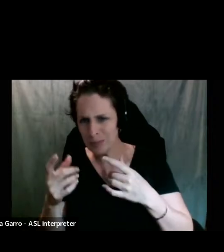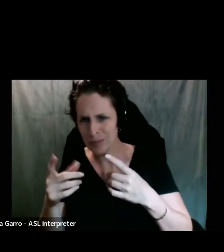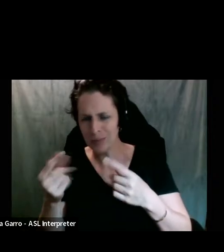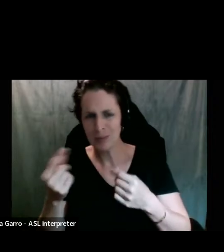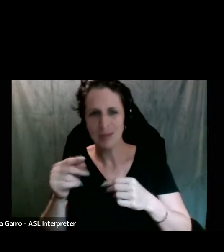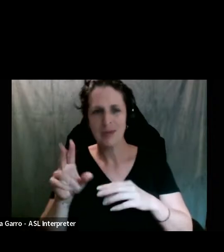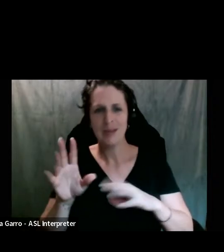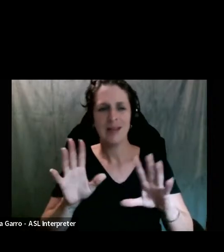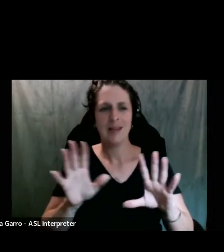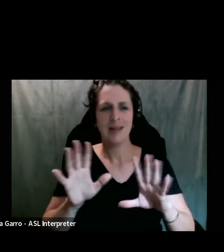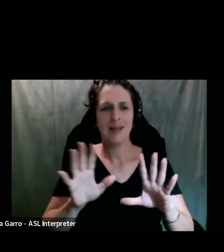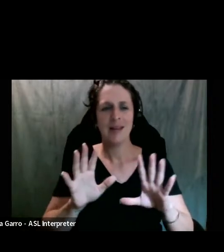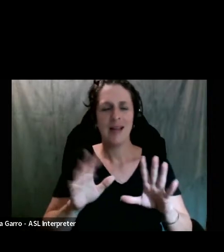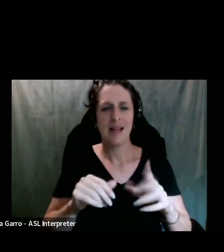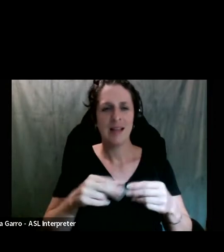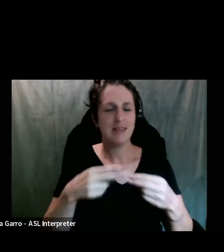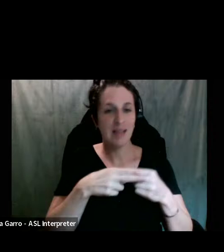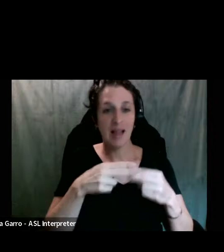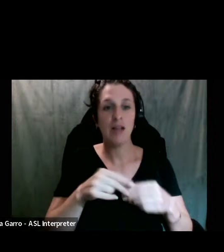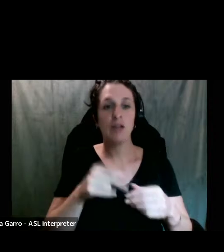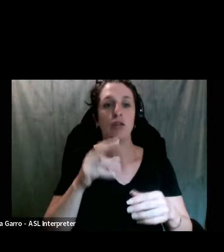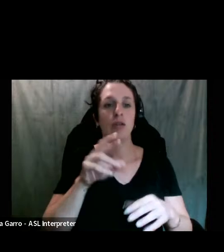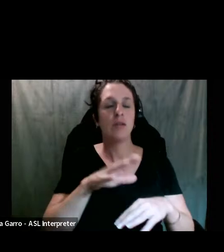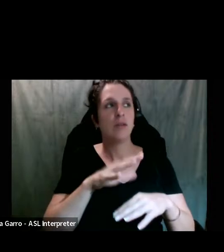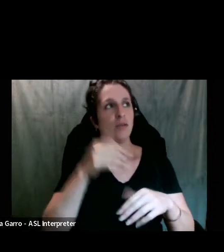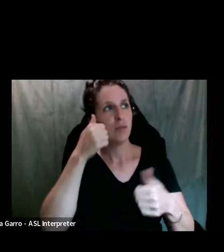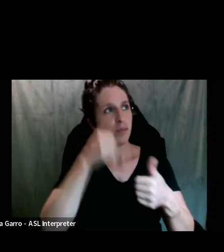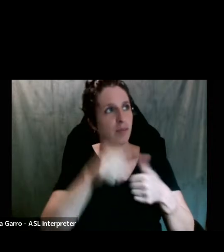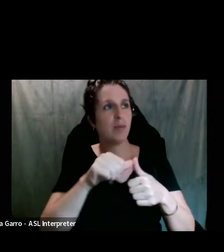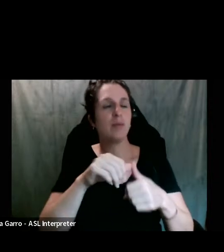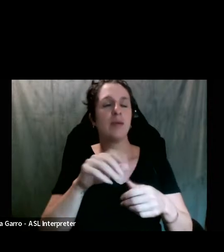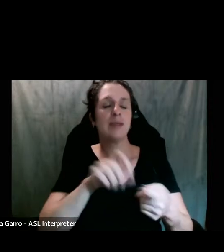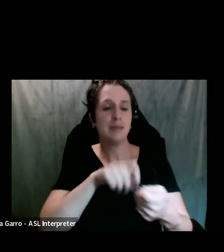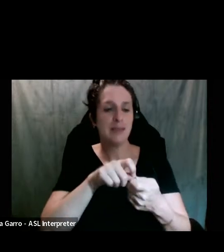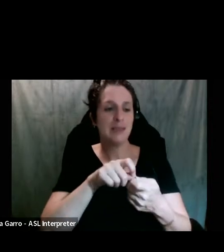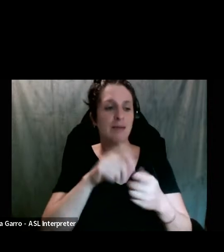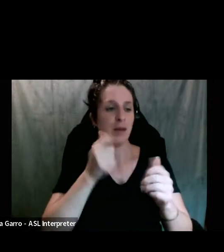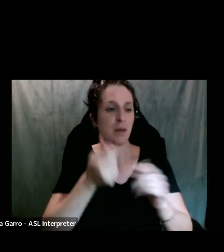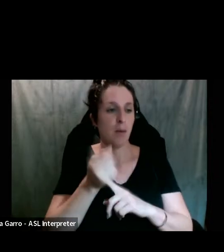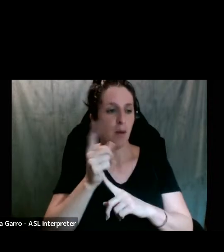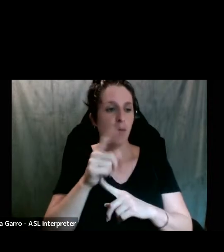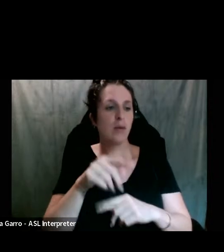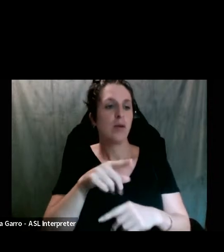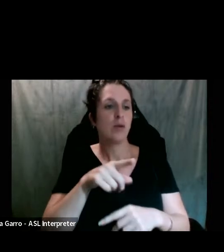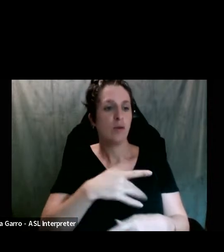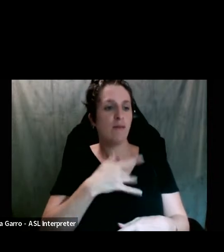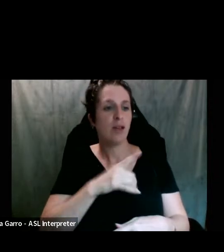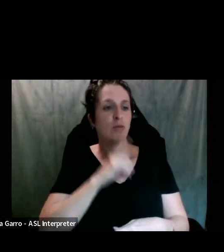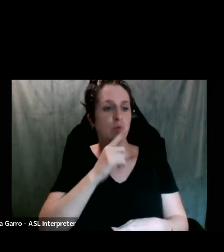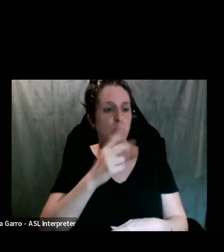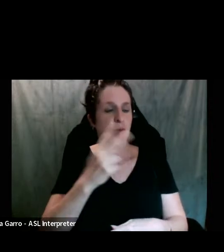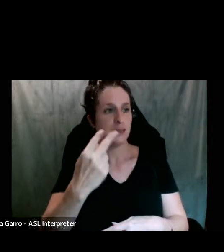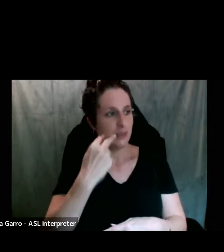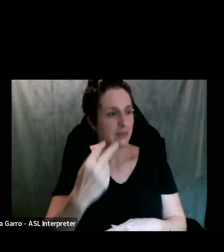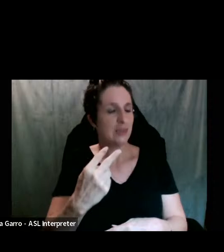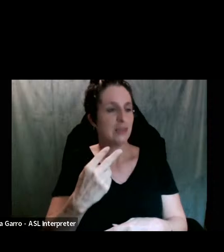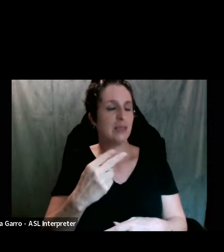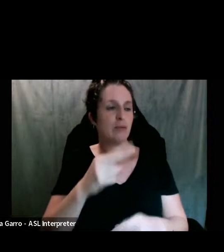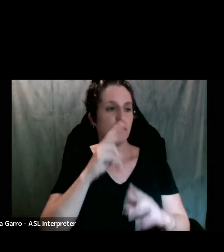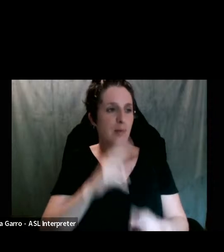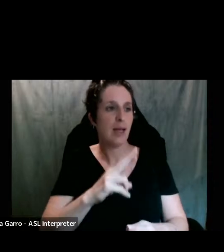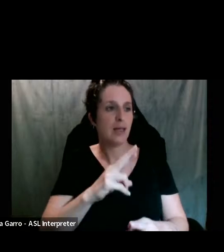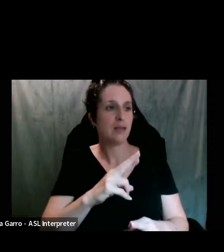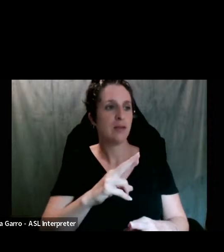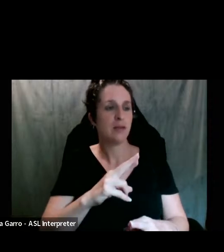just recall a specific moment when you felt truly seen, heard, valued, or respected as a learner. And that